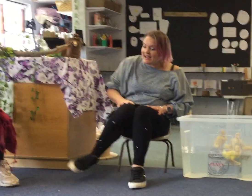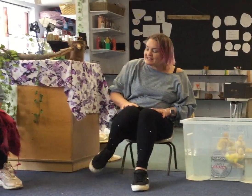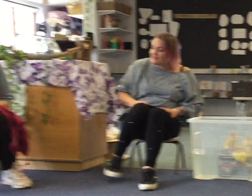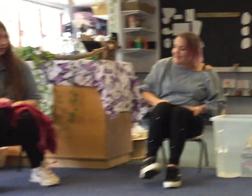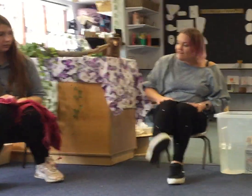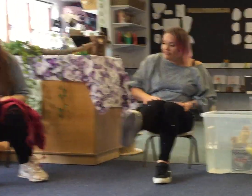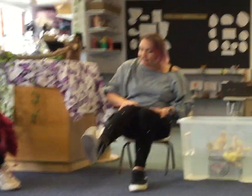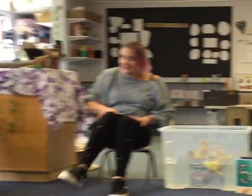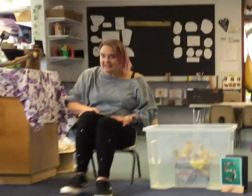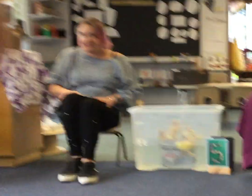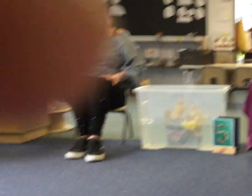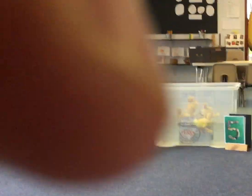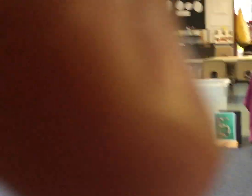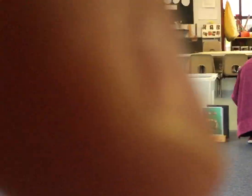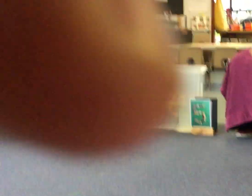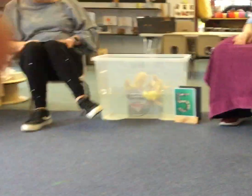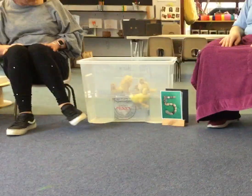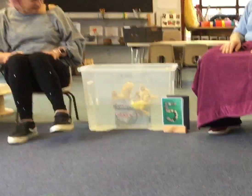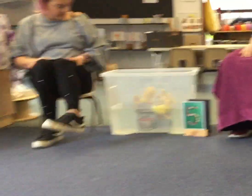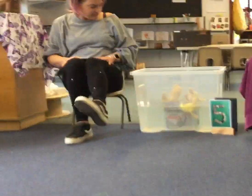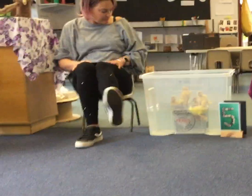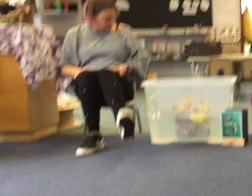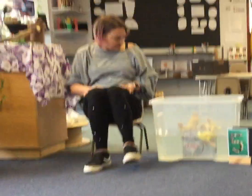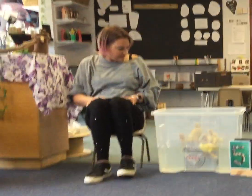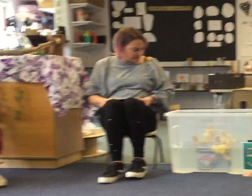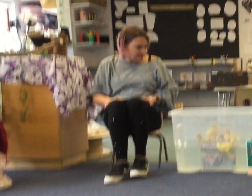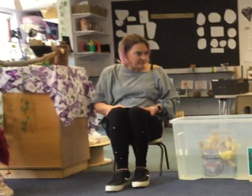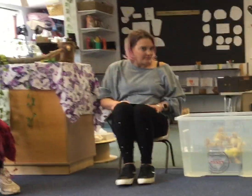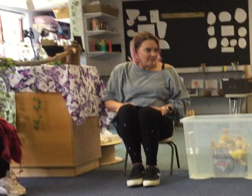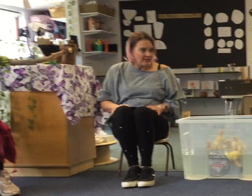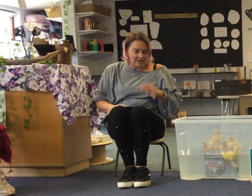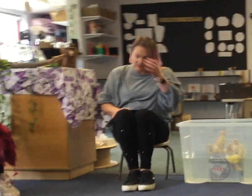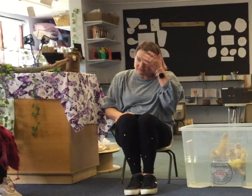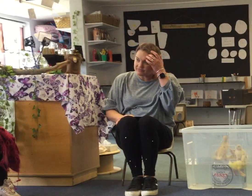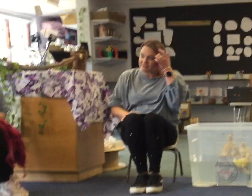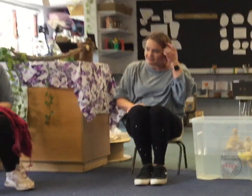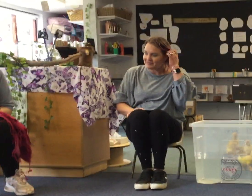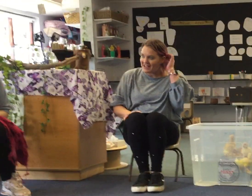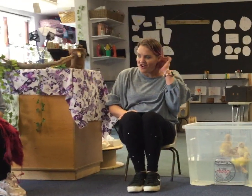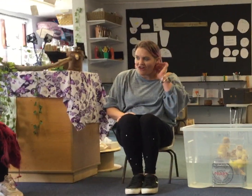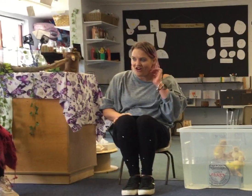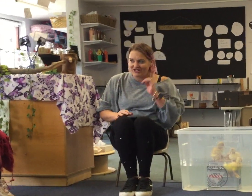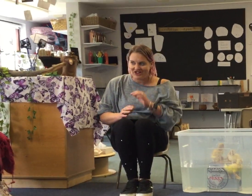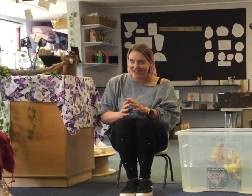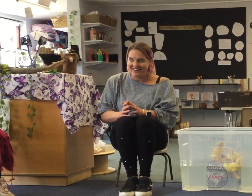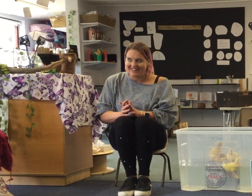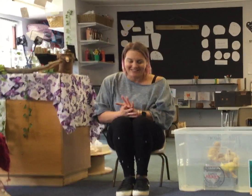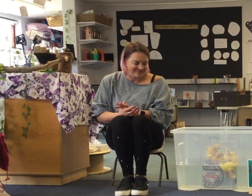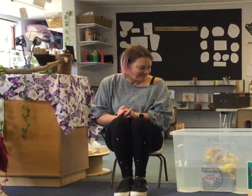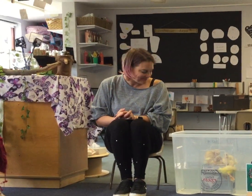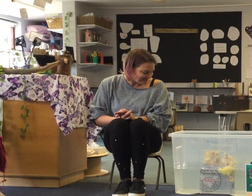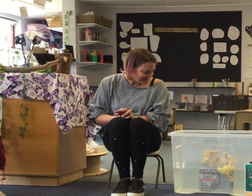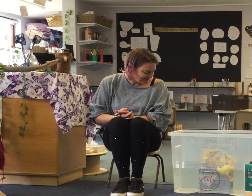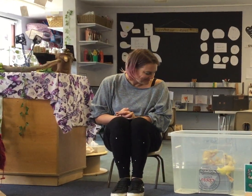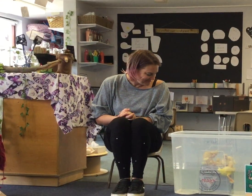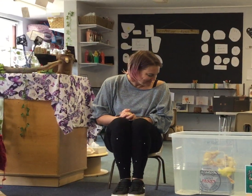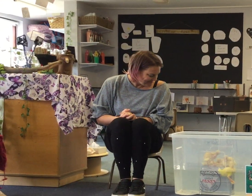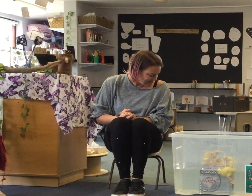They're using their legs and their feet. That's stopped. You're tiny. But you're tiny. Oh, tiny.